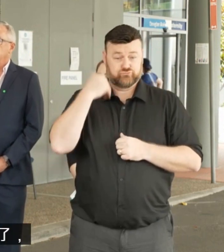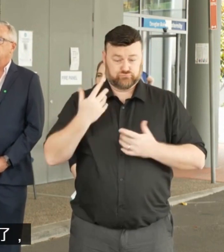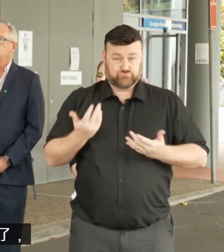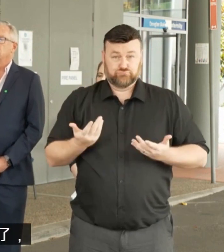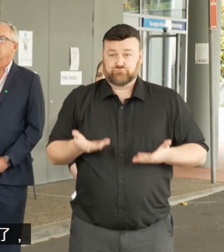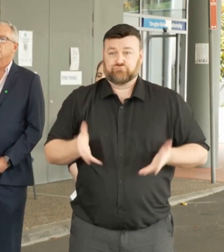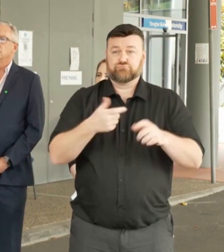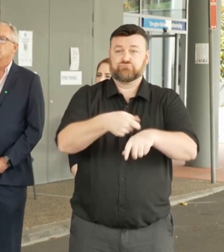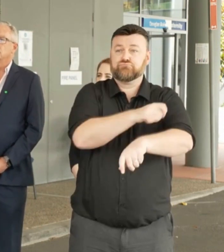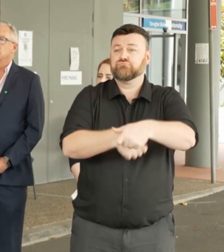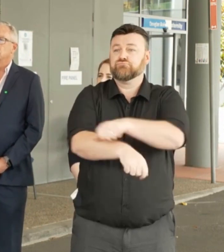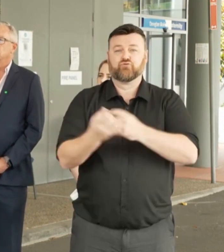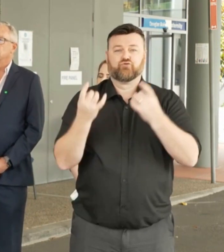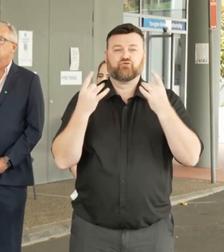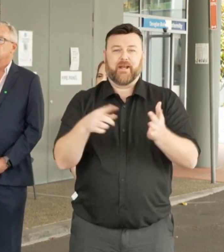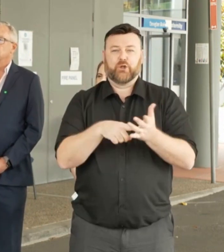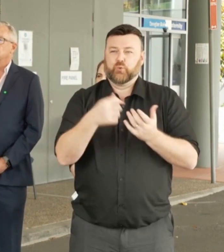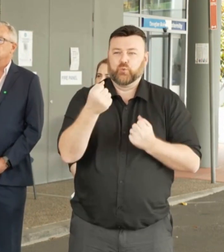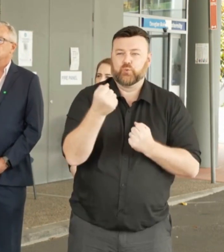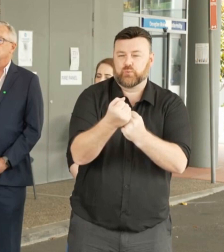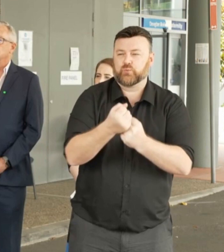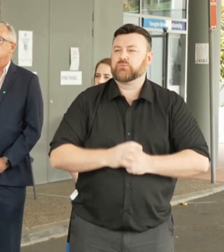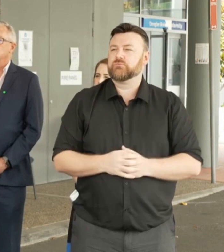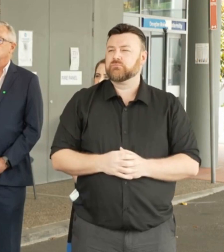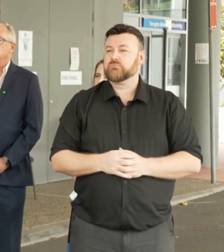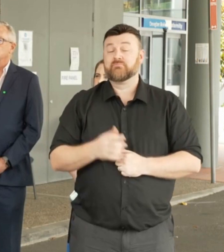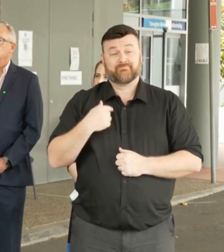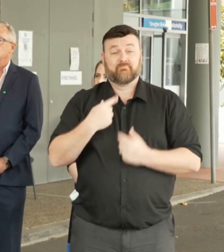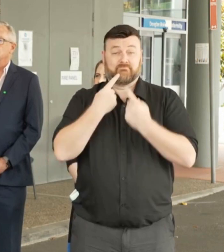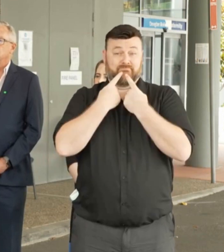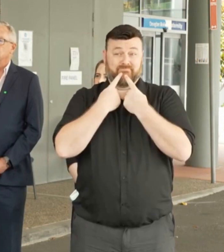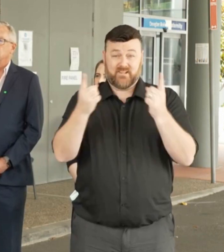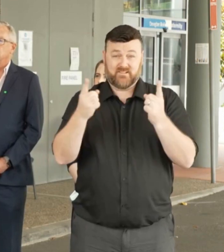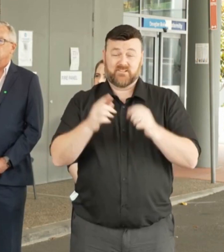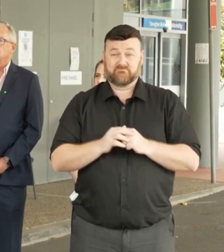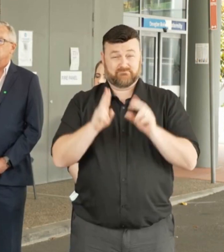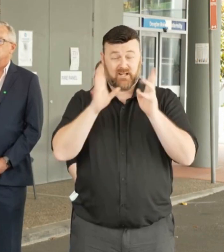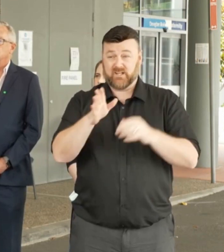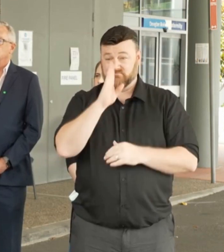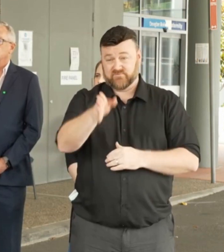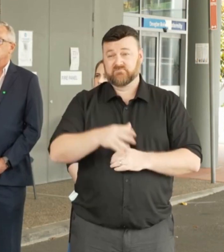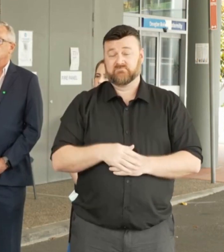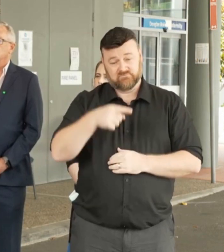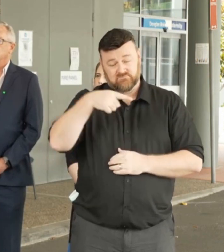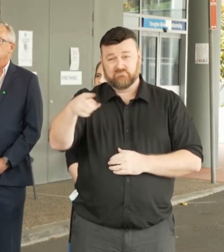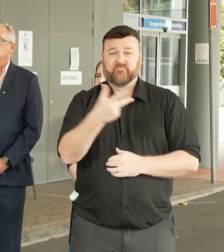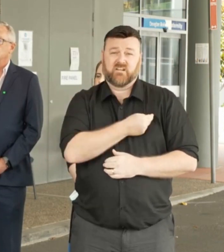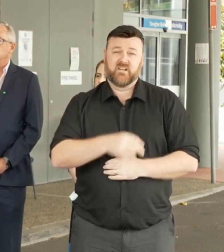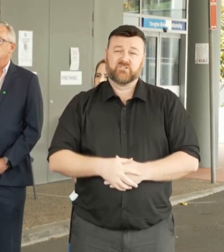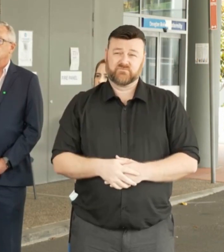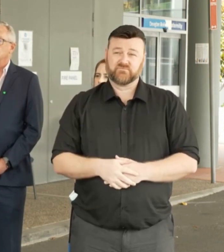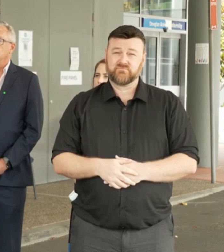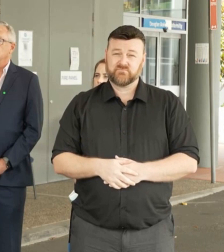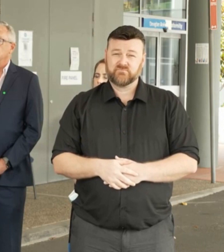pandemic. But the message for everyone now is clear. Get vaccinated. If you haven't been vaccinated